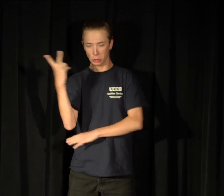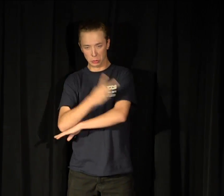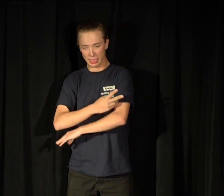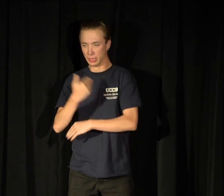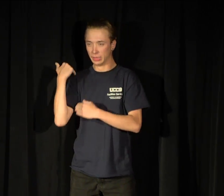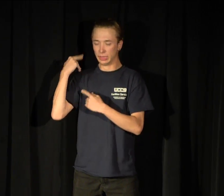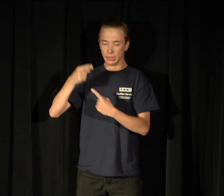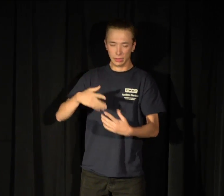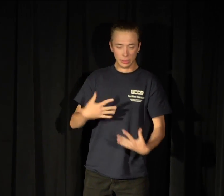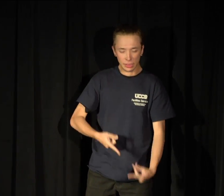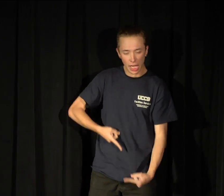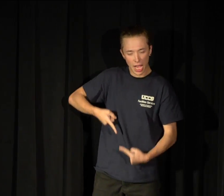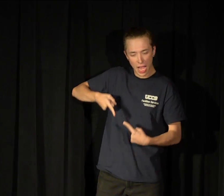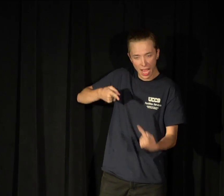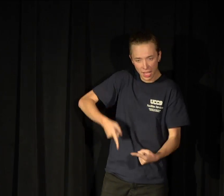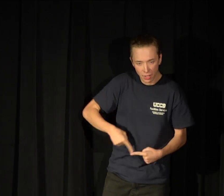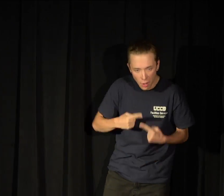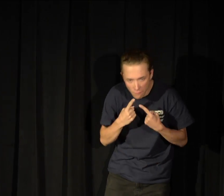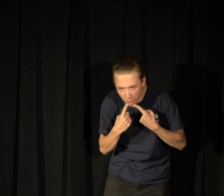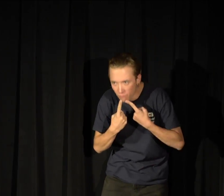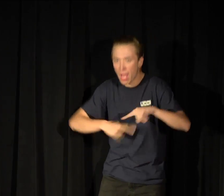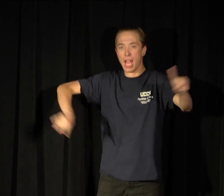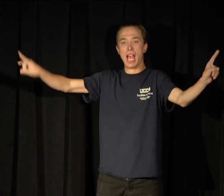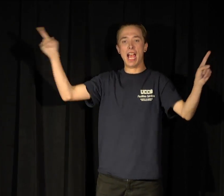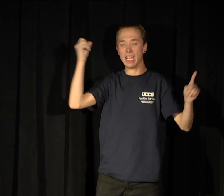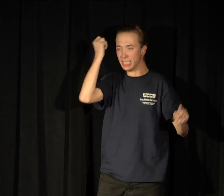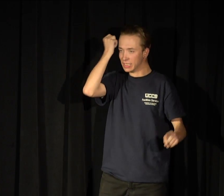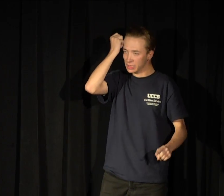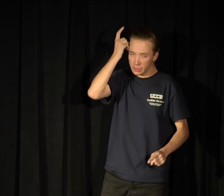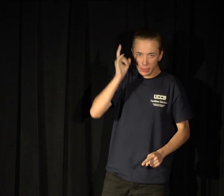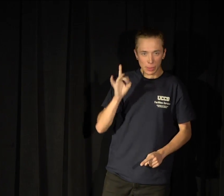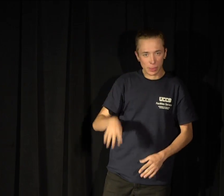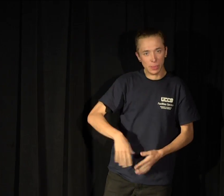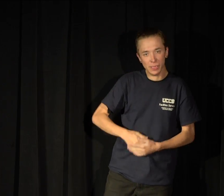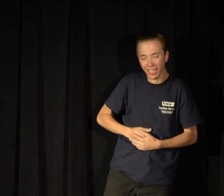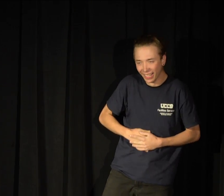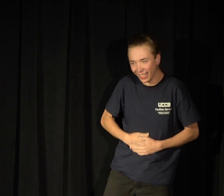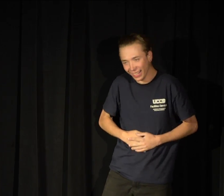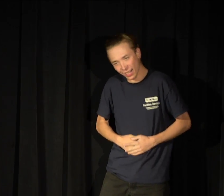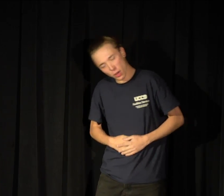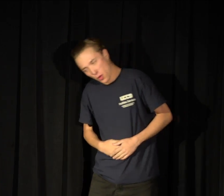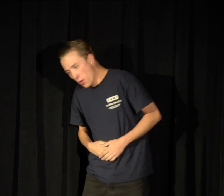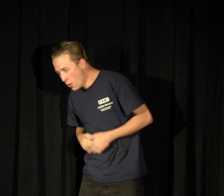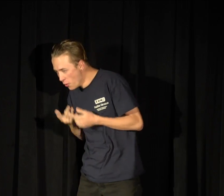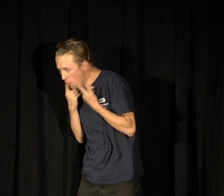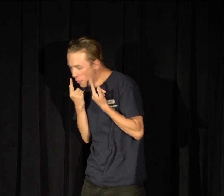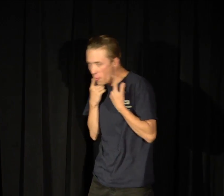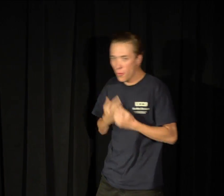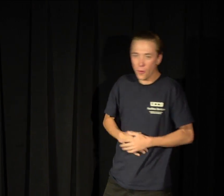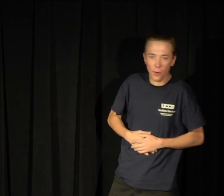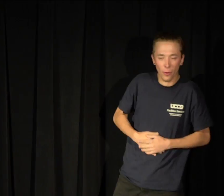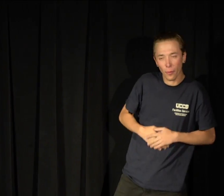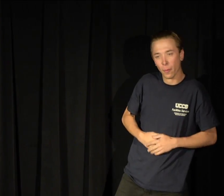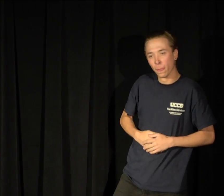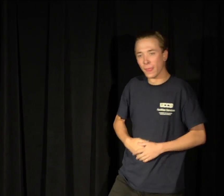Yes, 2 days. It's been such a struggle between the two of us. Finally, he gets it. It's been horrific. Oh,